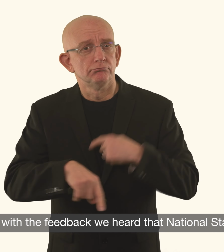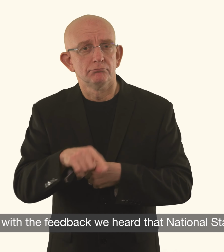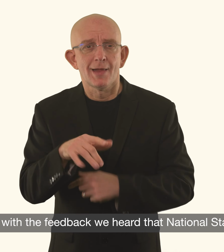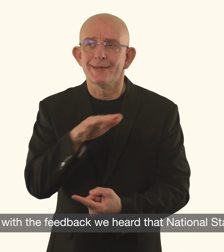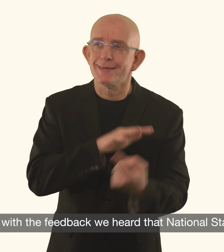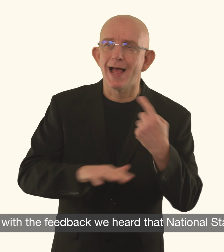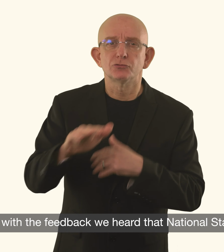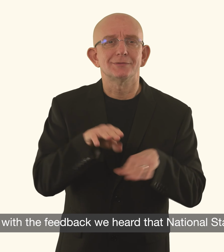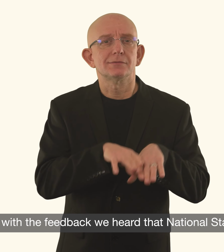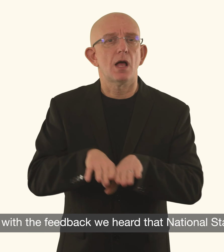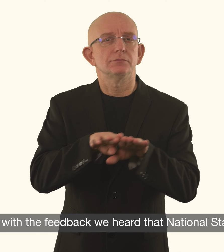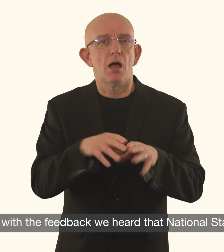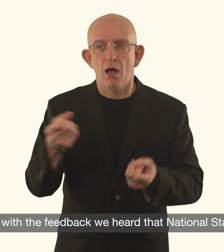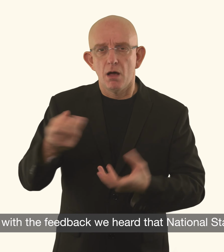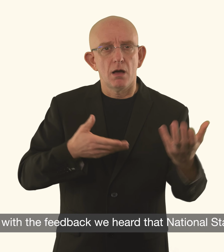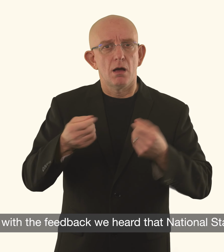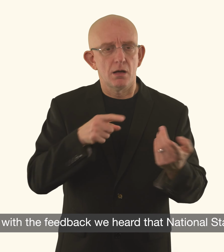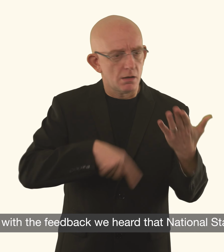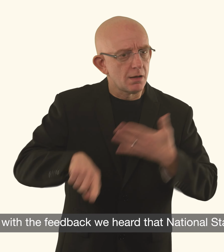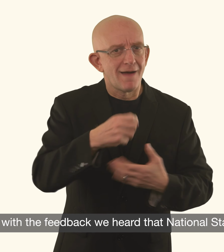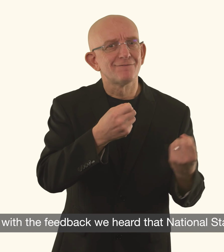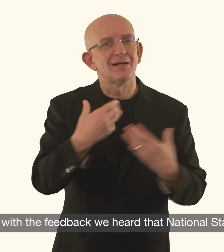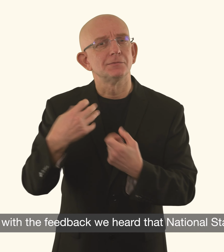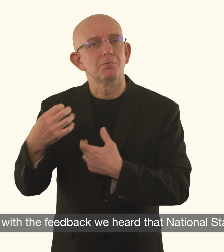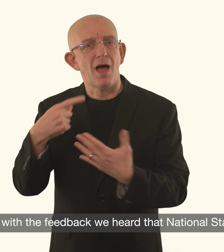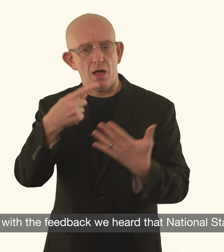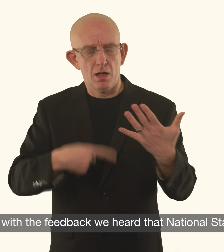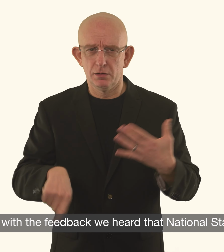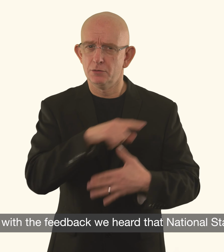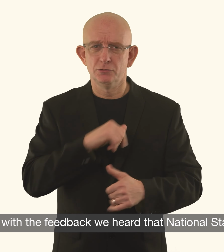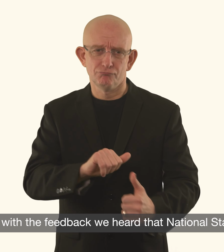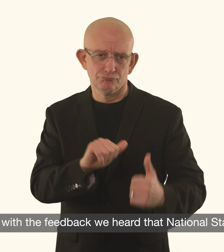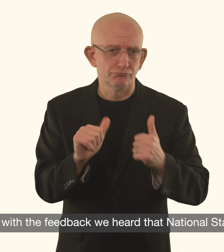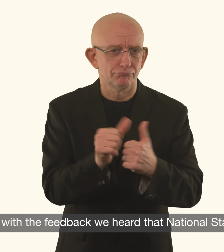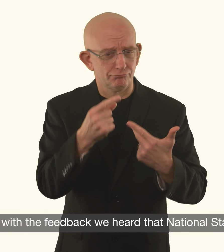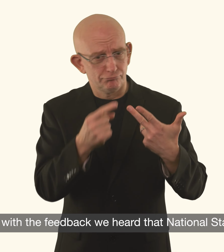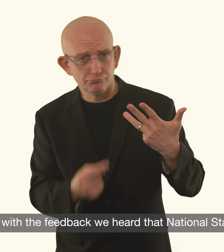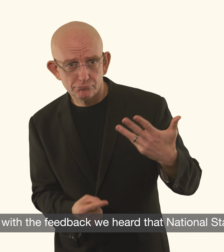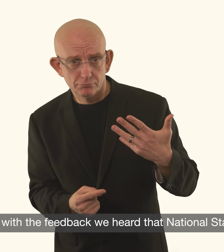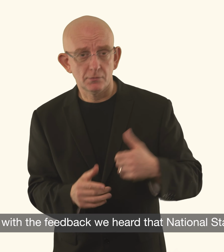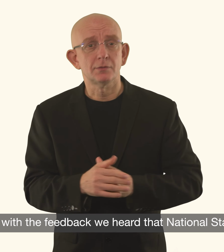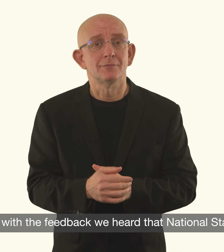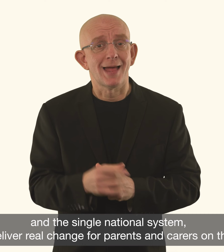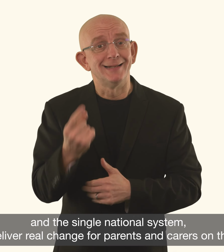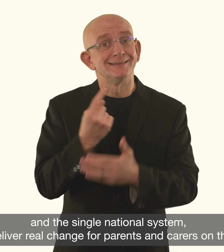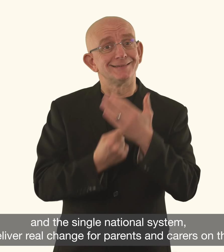We agreed with the feedback we heard that national standards and the single national system